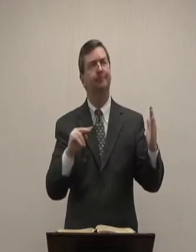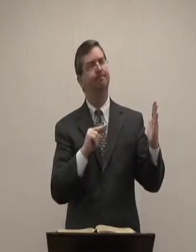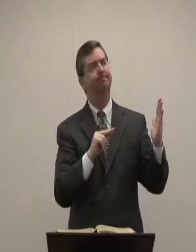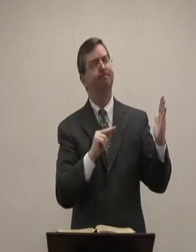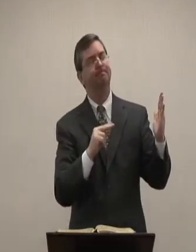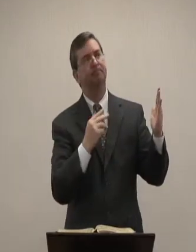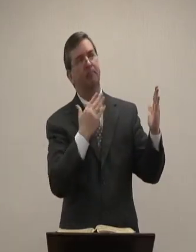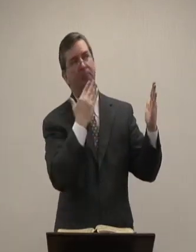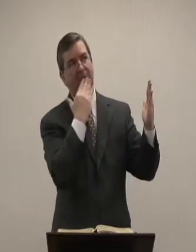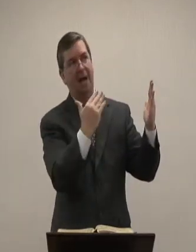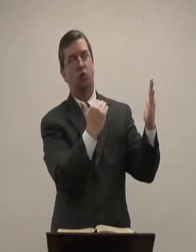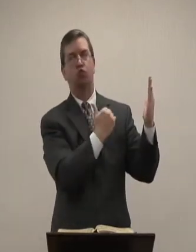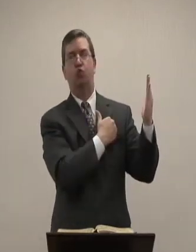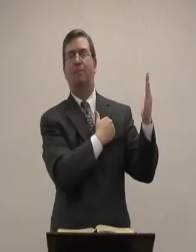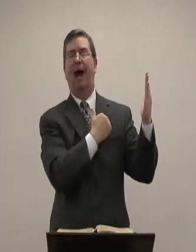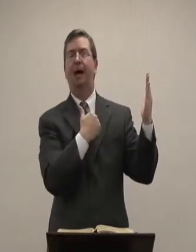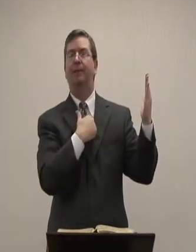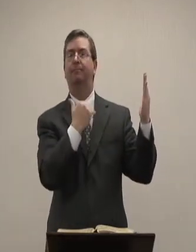You must remind people.